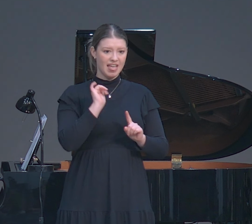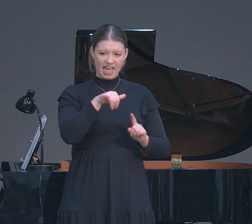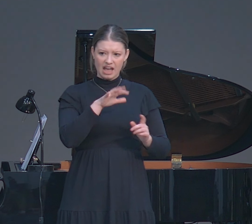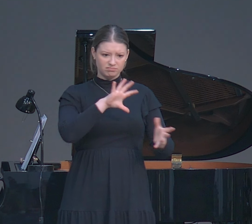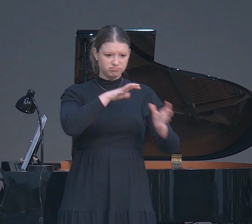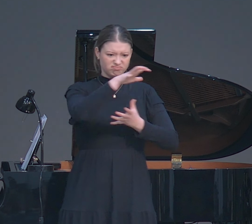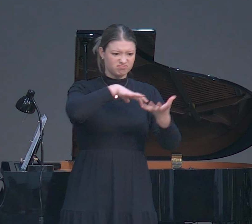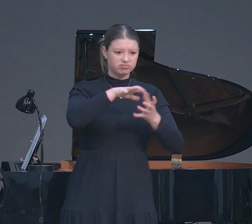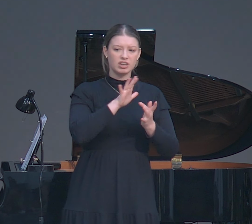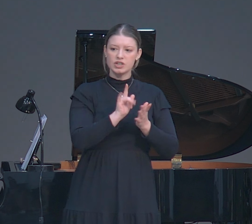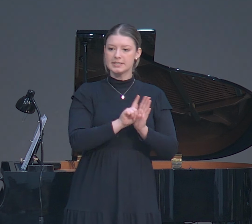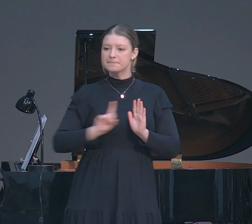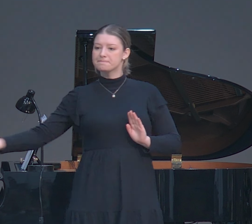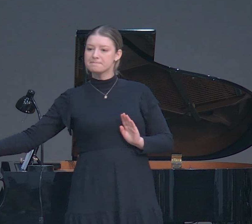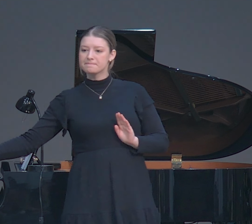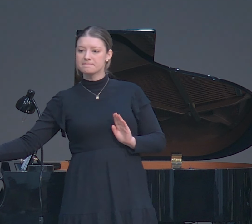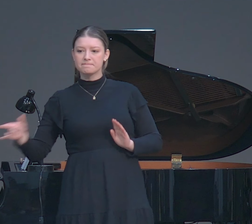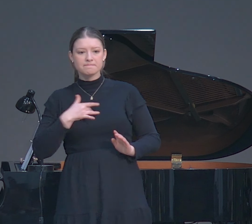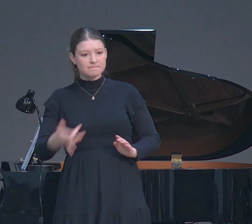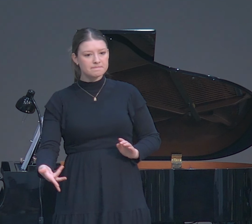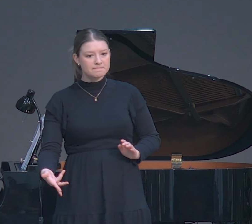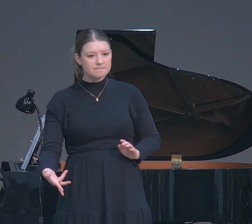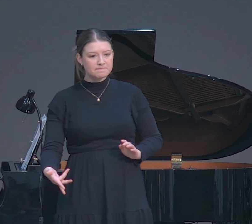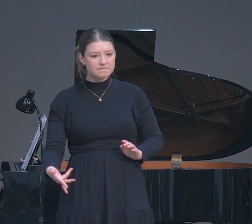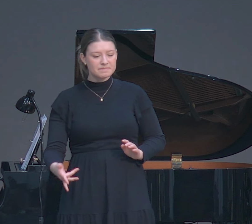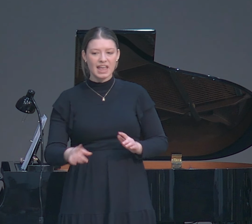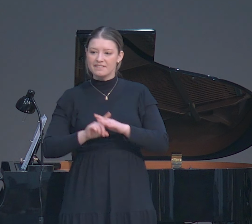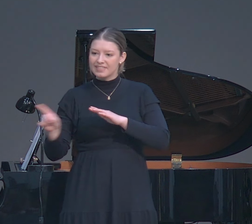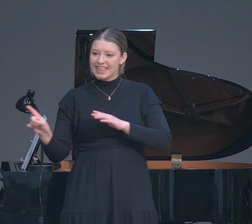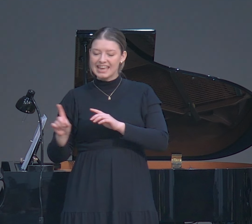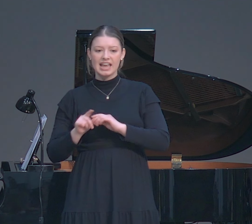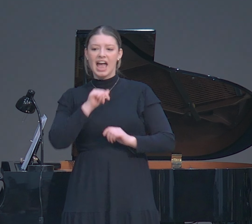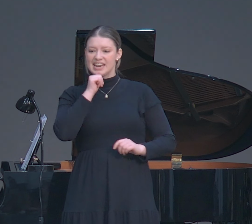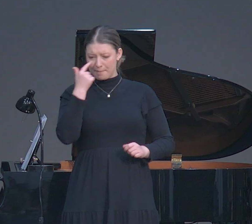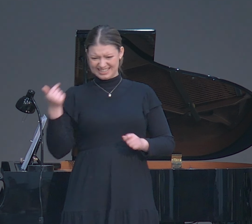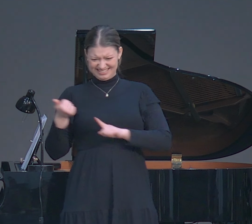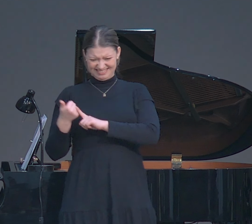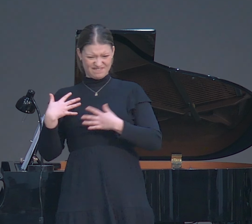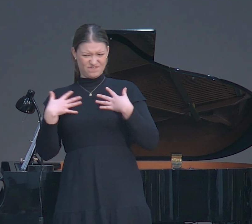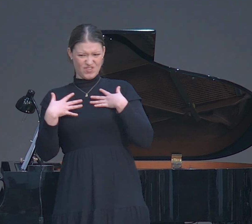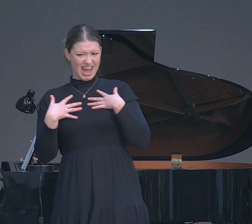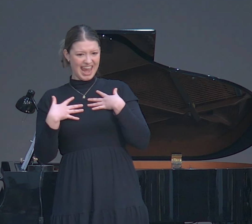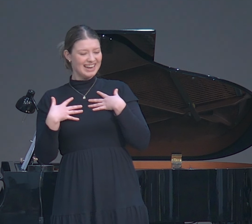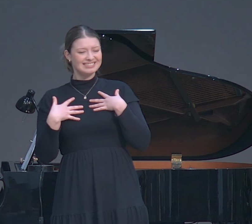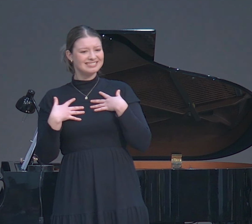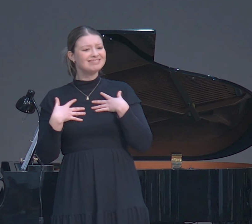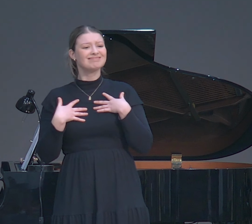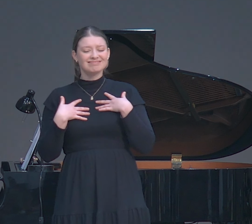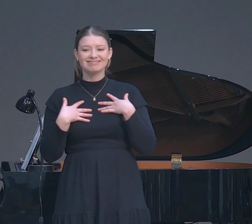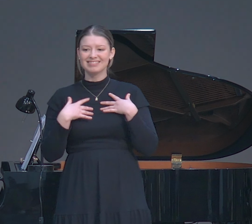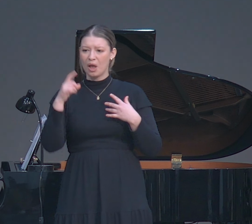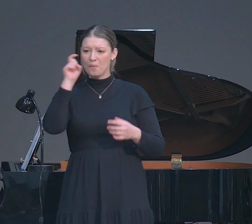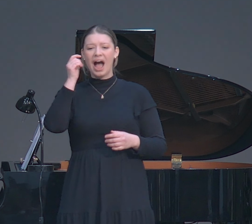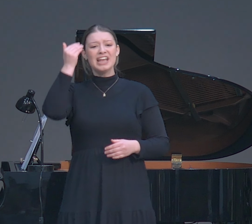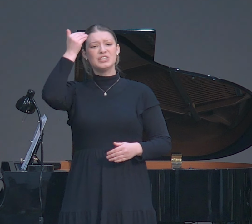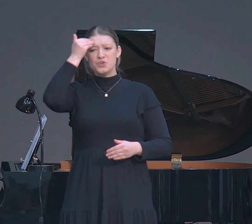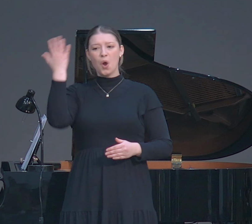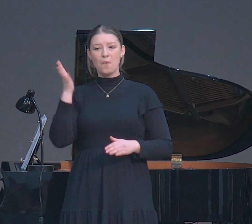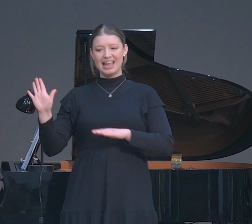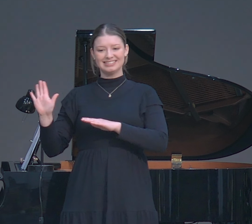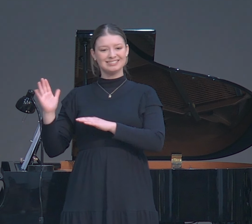When he fled or escaped, not out of fear, not being scared, just dedicated to the